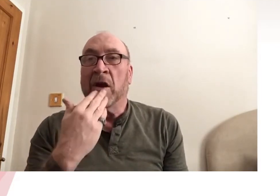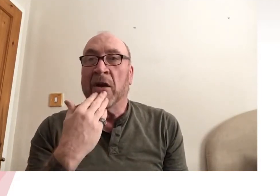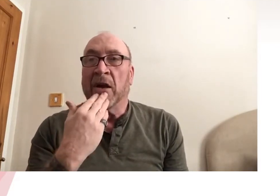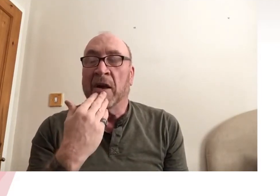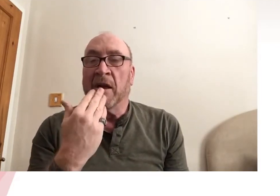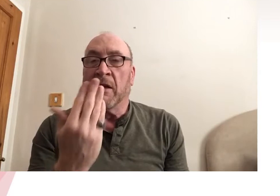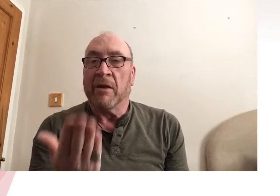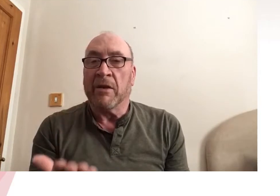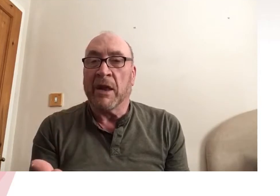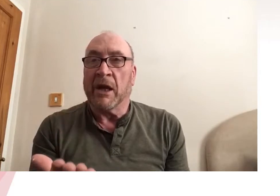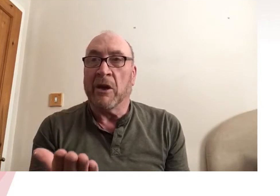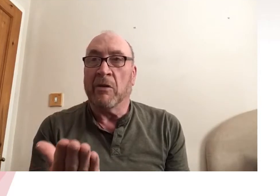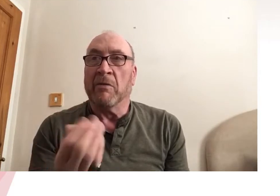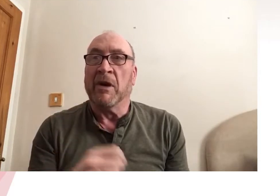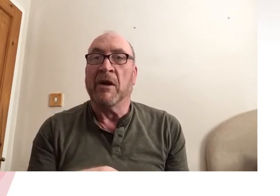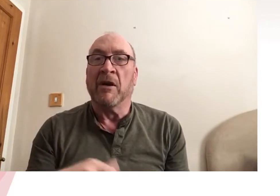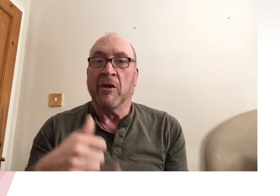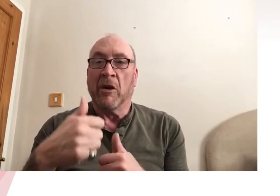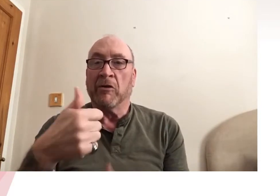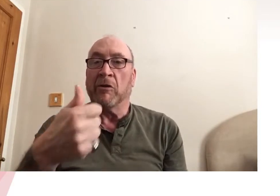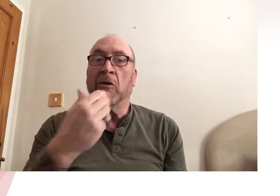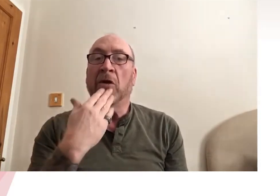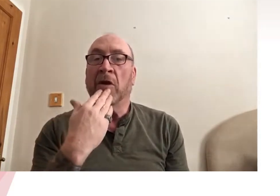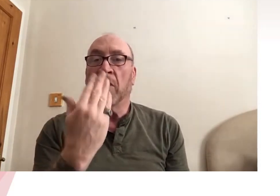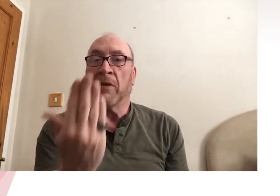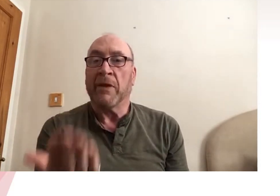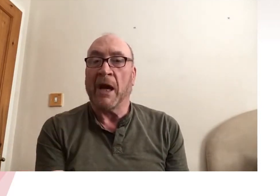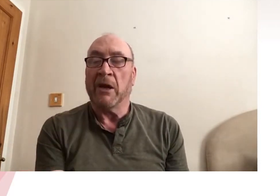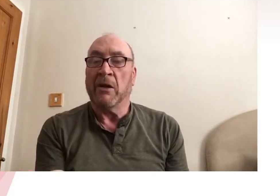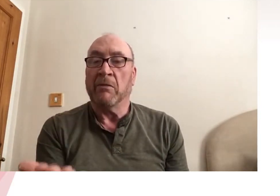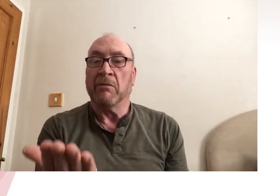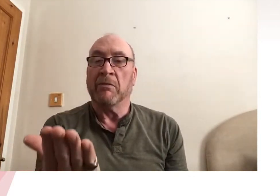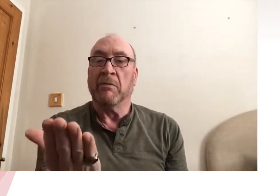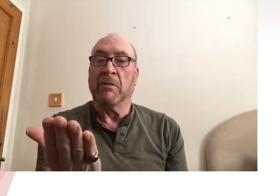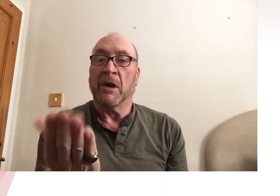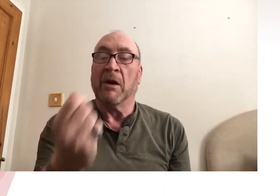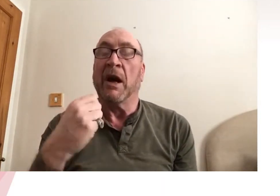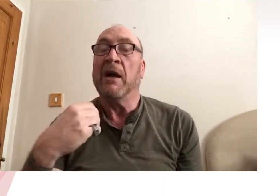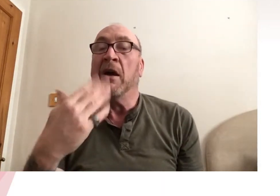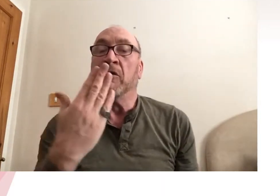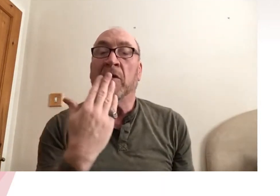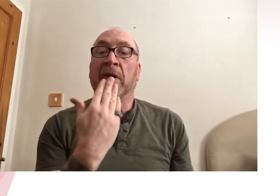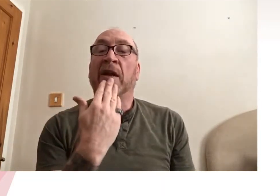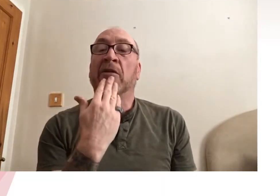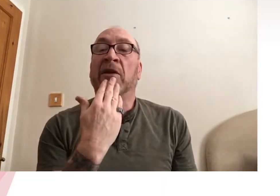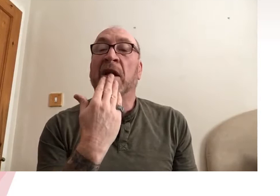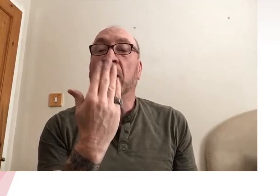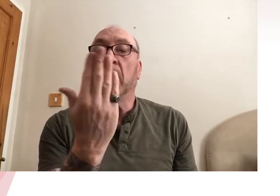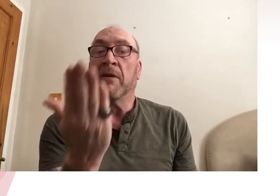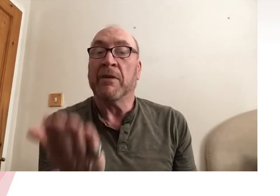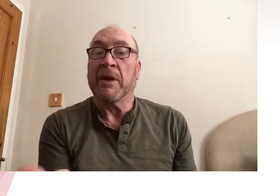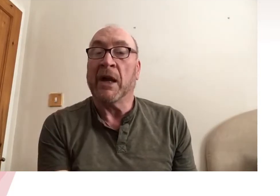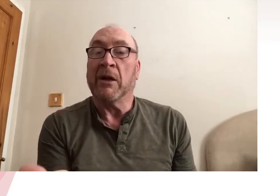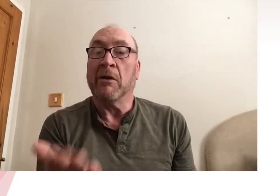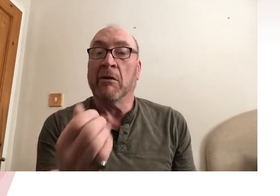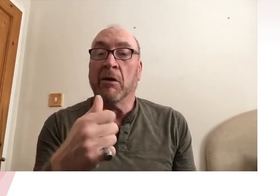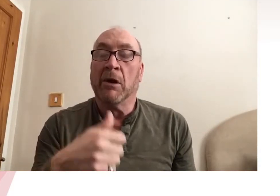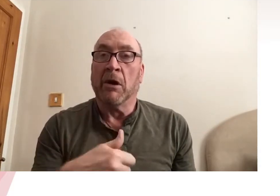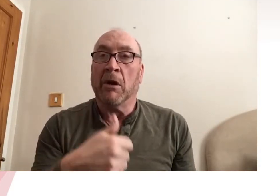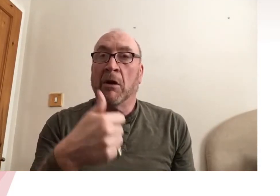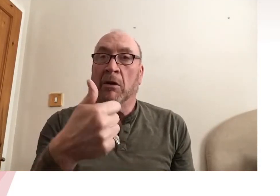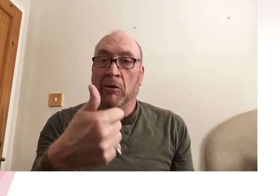"Good, thank you." So "good, thank you." Okay, so thank you, sir. Thank